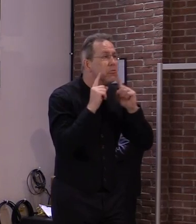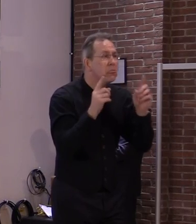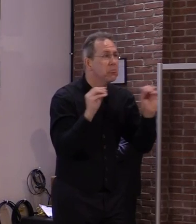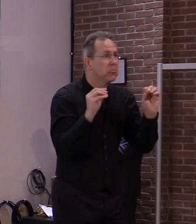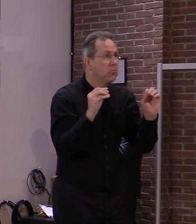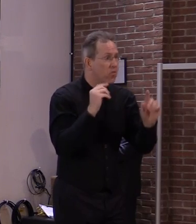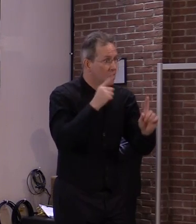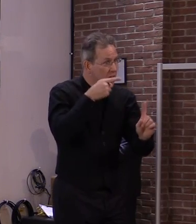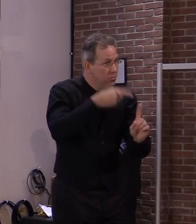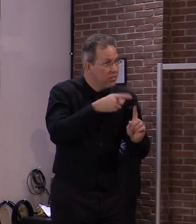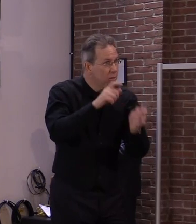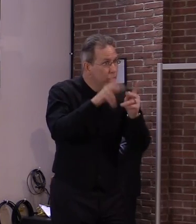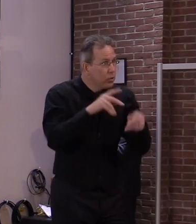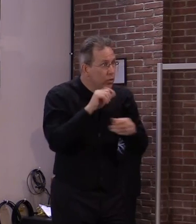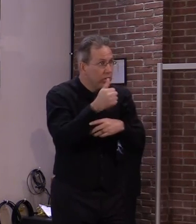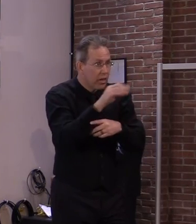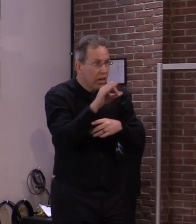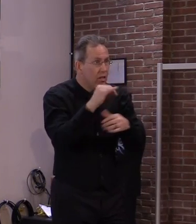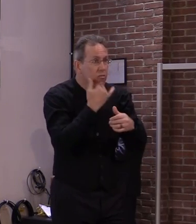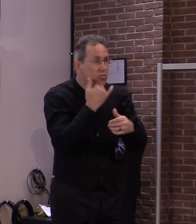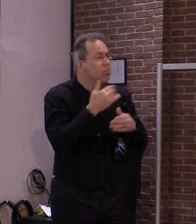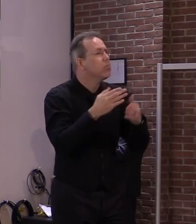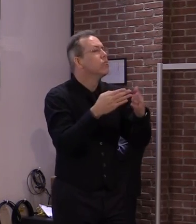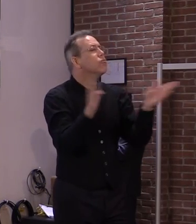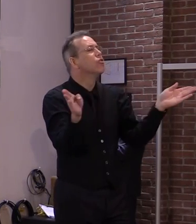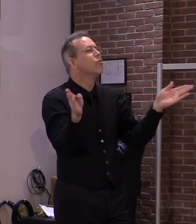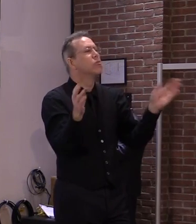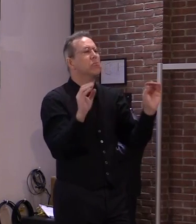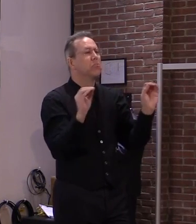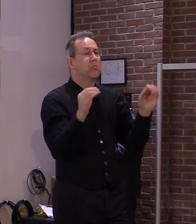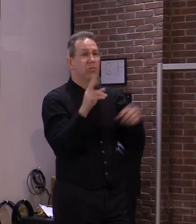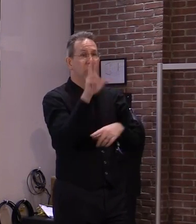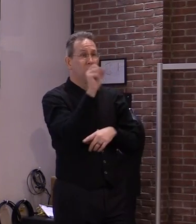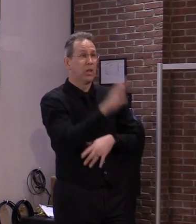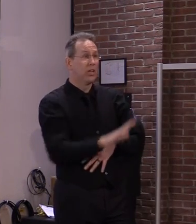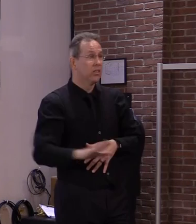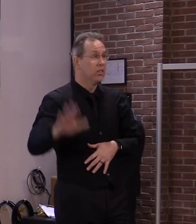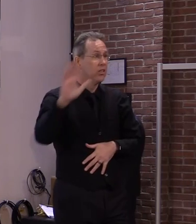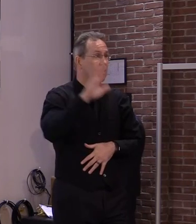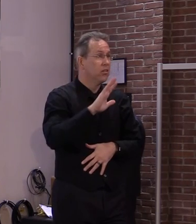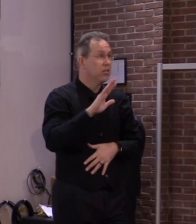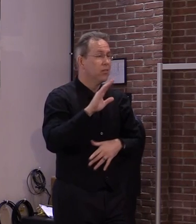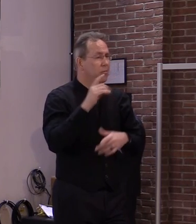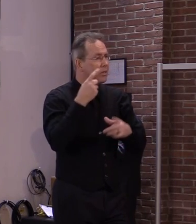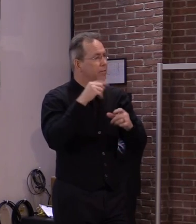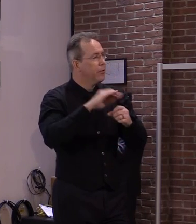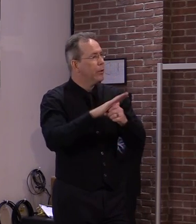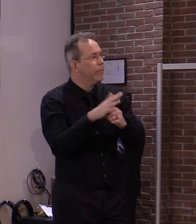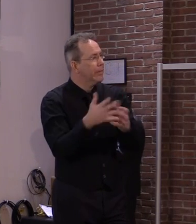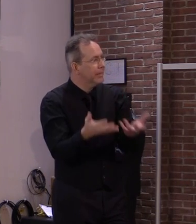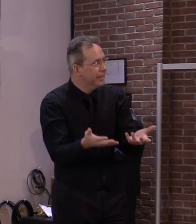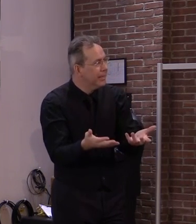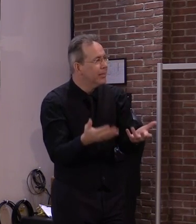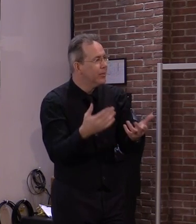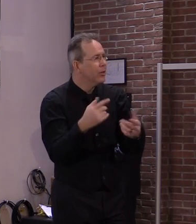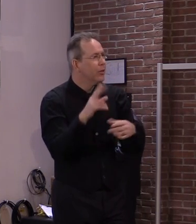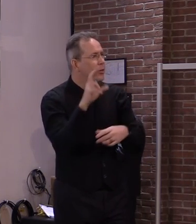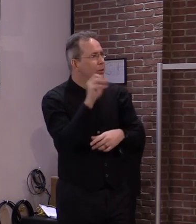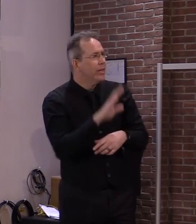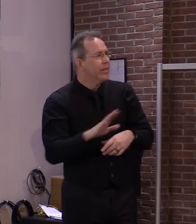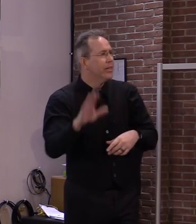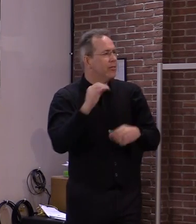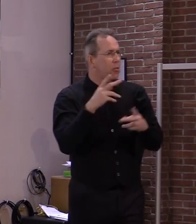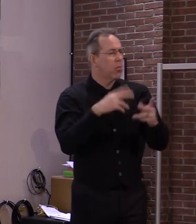and the pandemic, as is seen across the country. So I think the hard part is going to be if someone